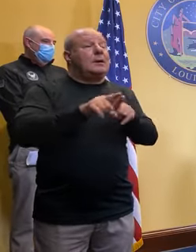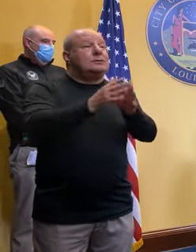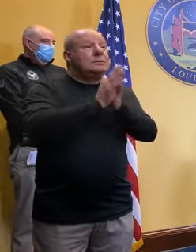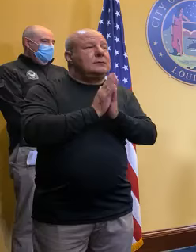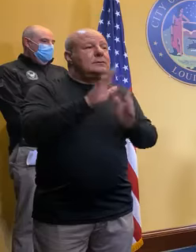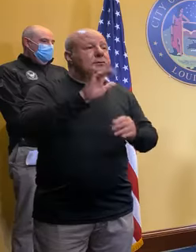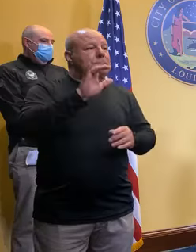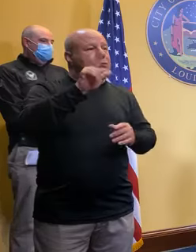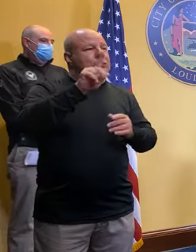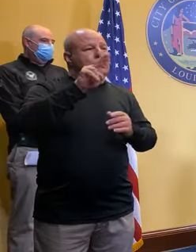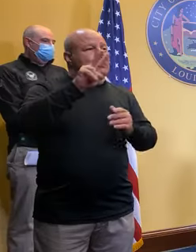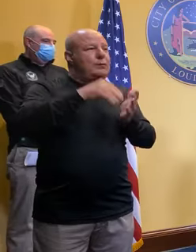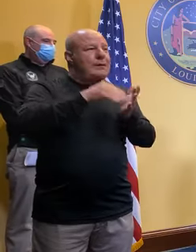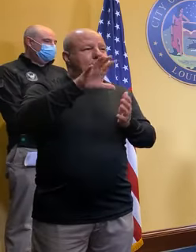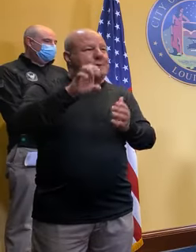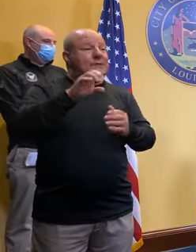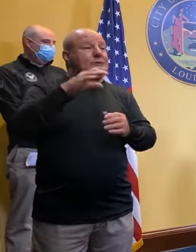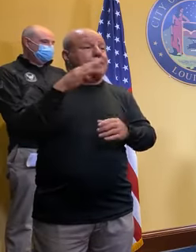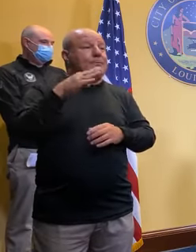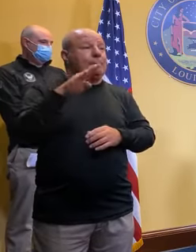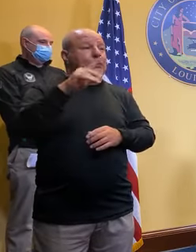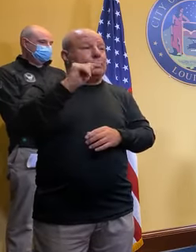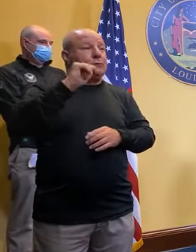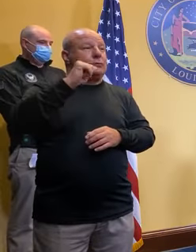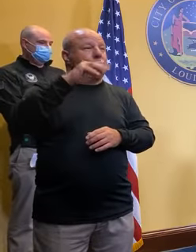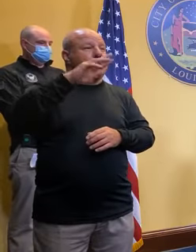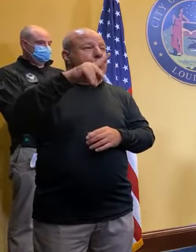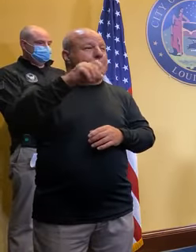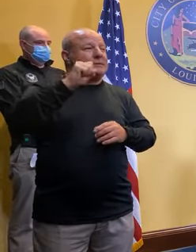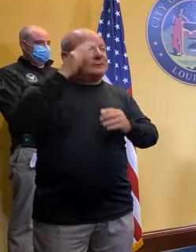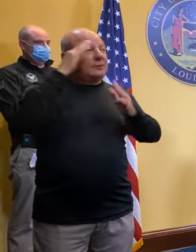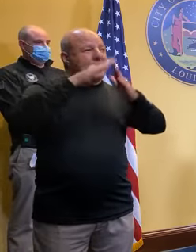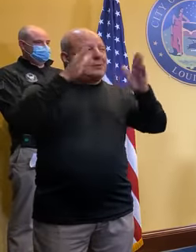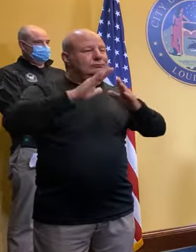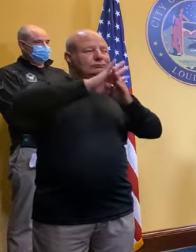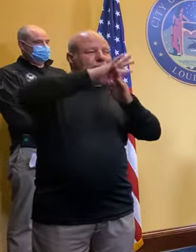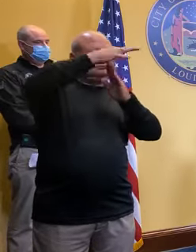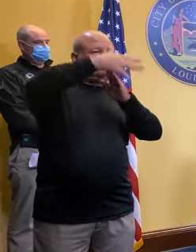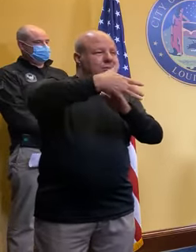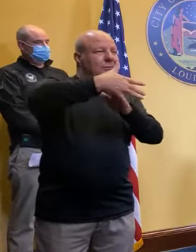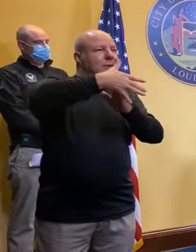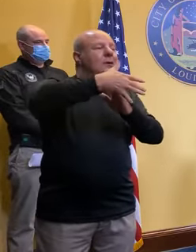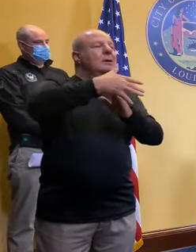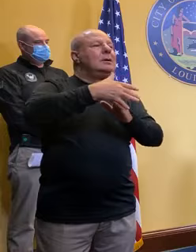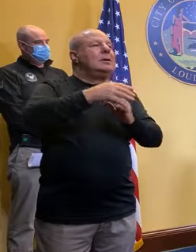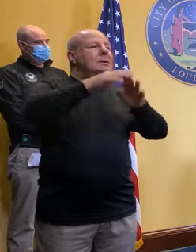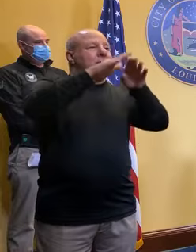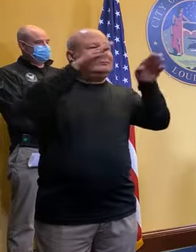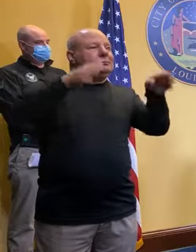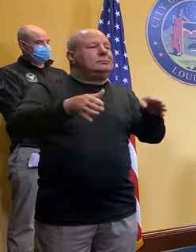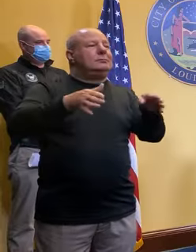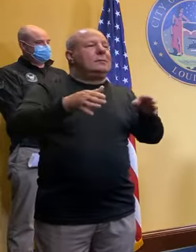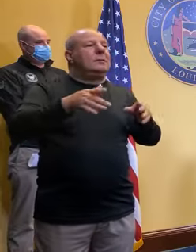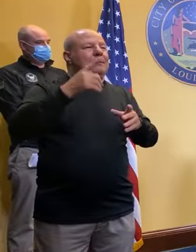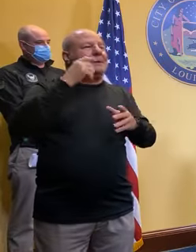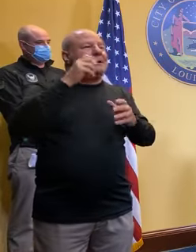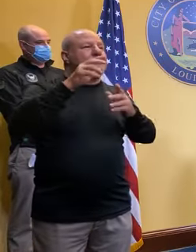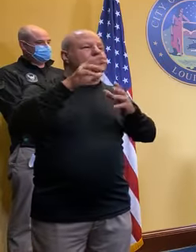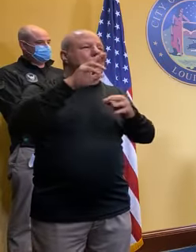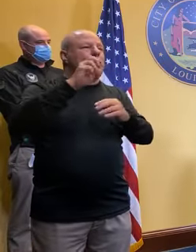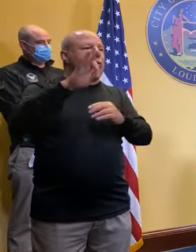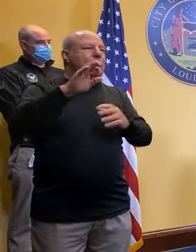blue tarps, as we were hearing from the public in terms of some level of roof damage caused by